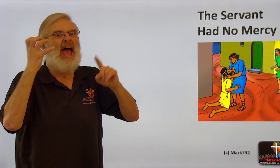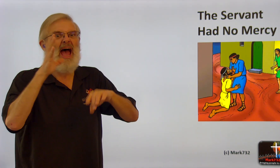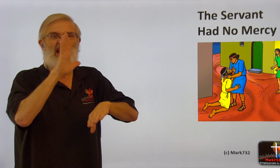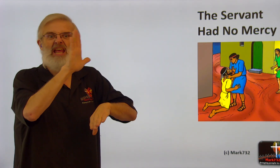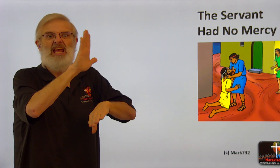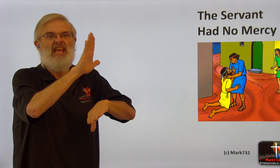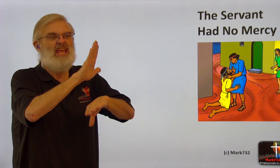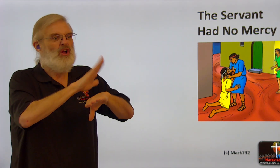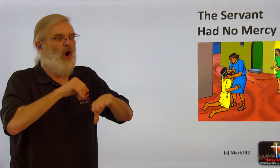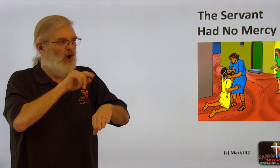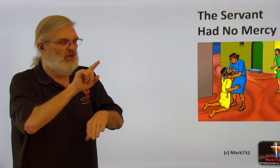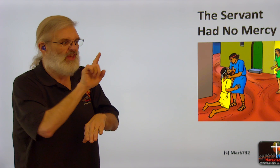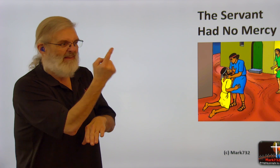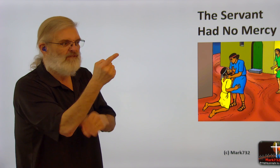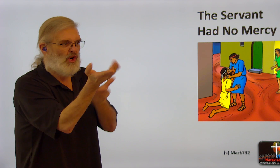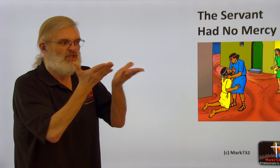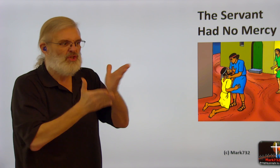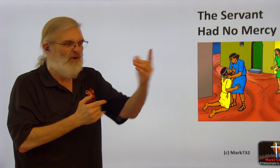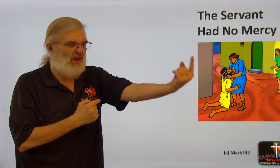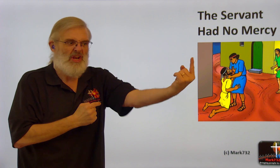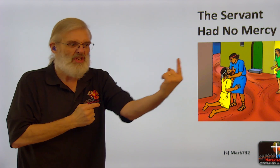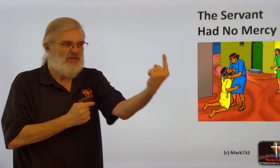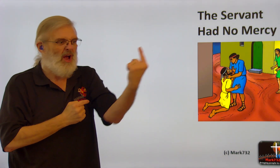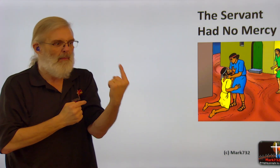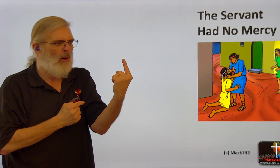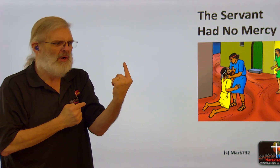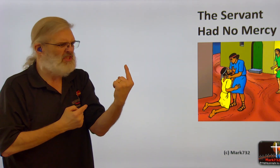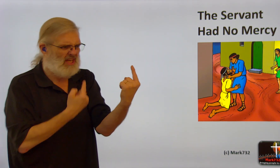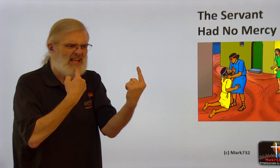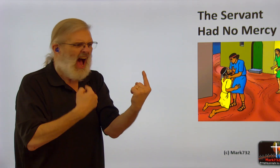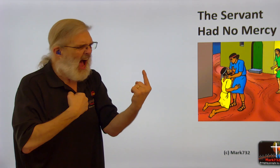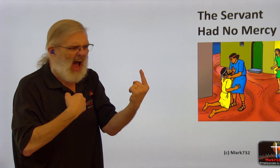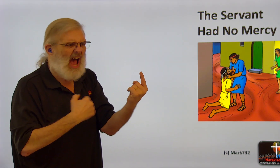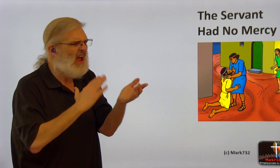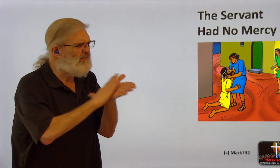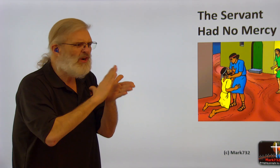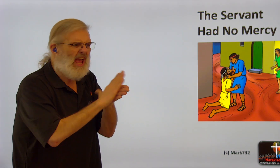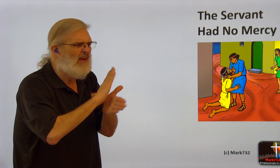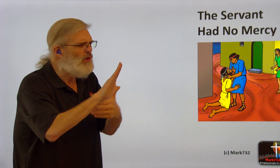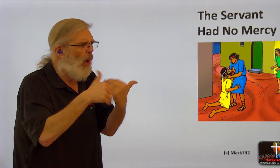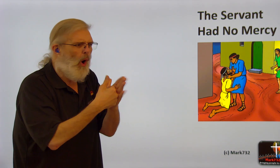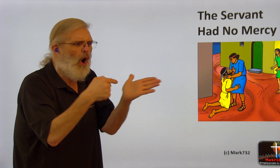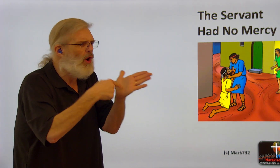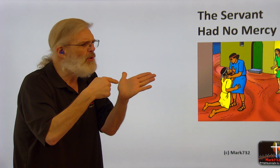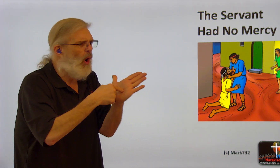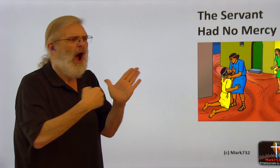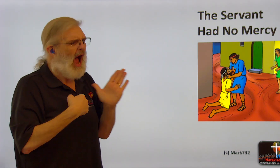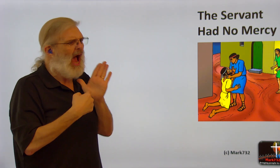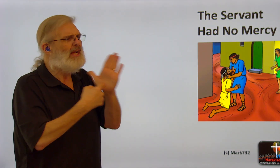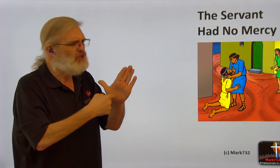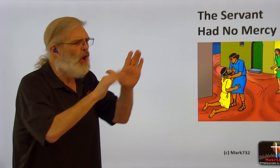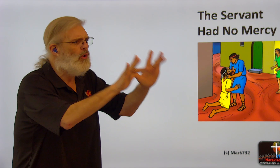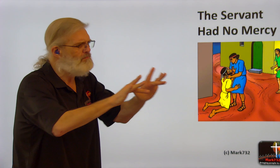mad. He calls that first servant to come over and he said, I forgave you all you owe. I showed